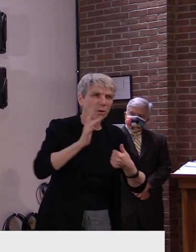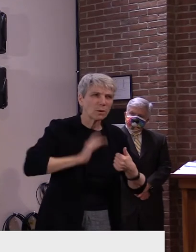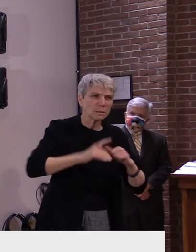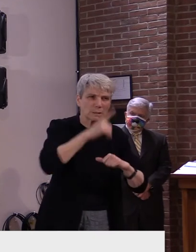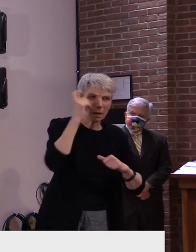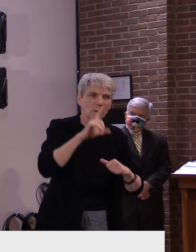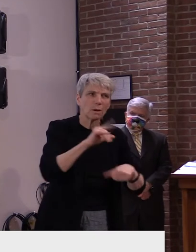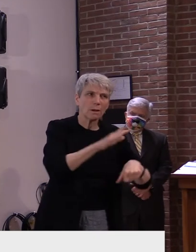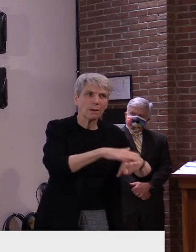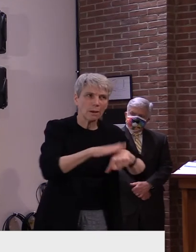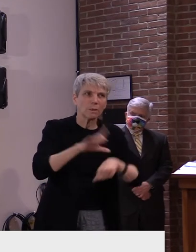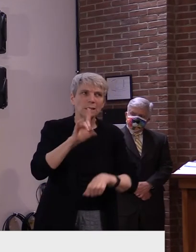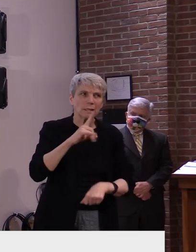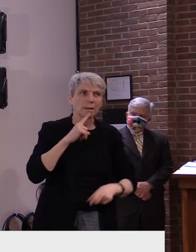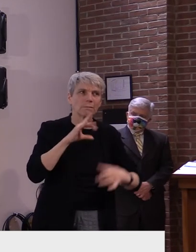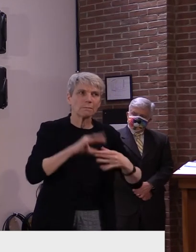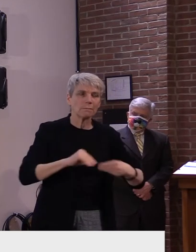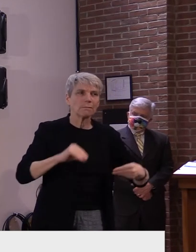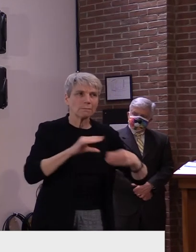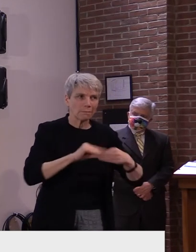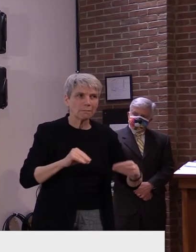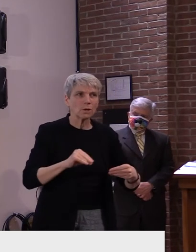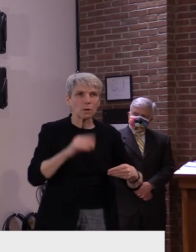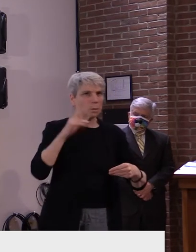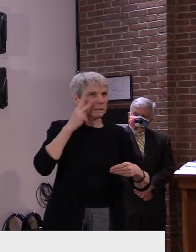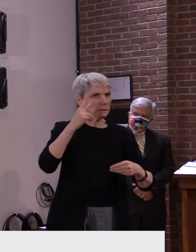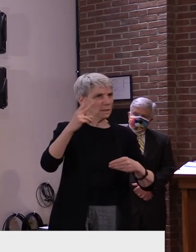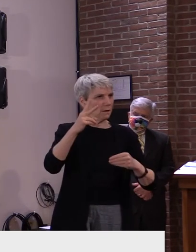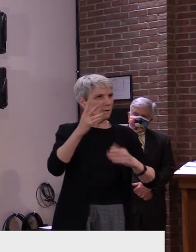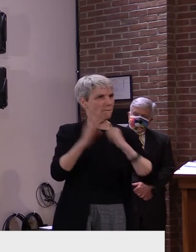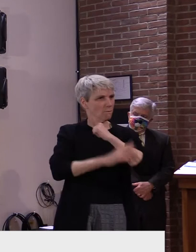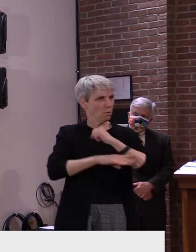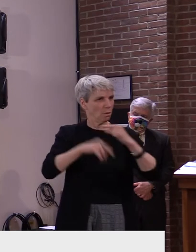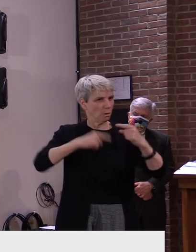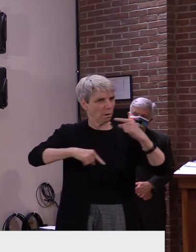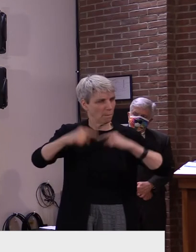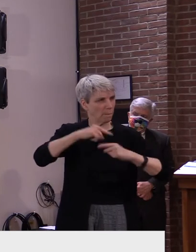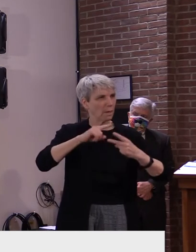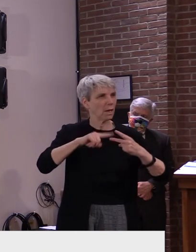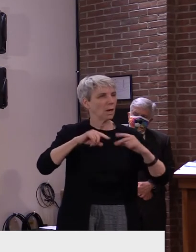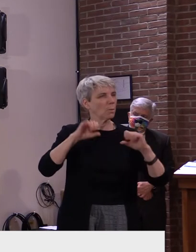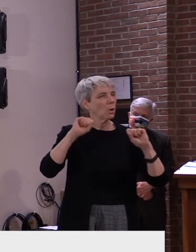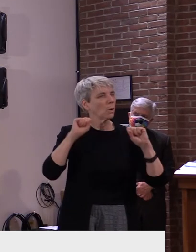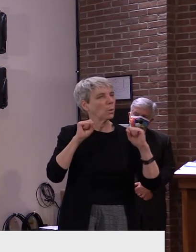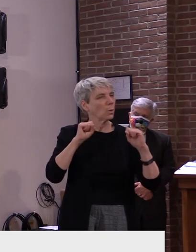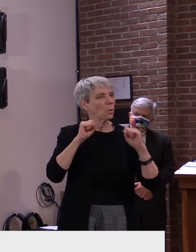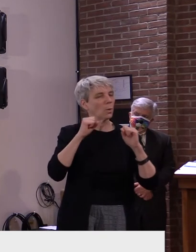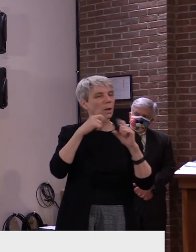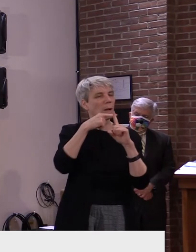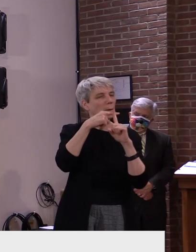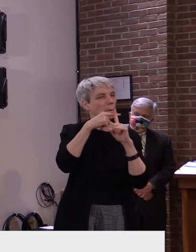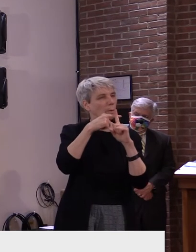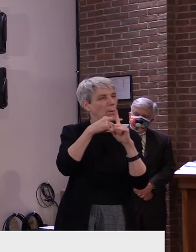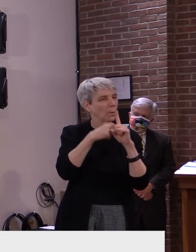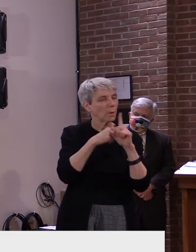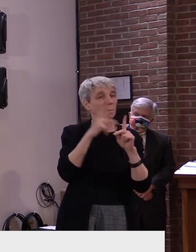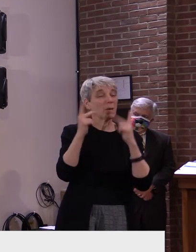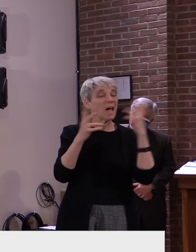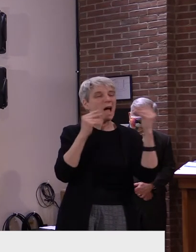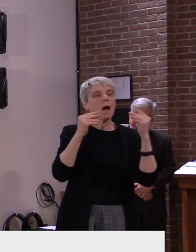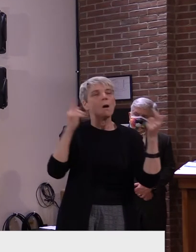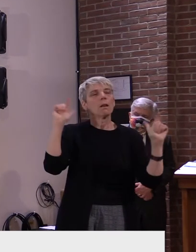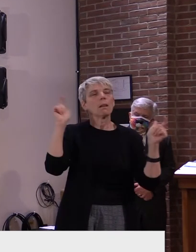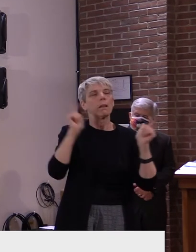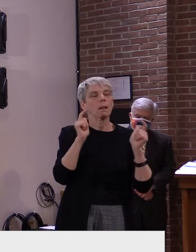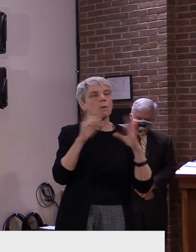as you might recall back a month or two ago we talked about the possibility that as we got into the colder